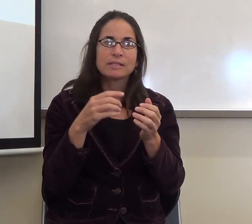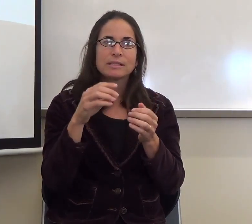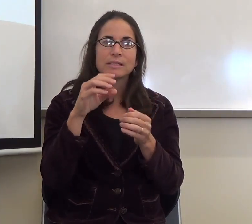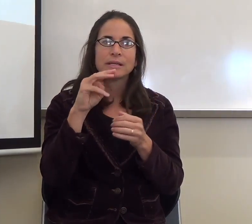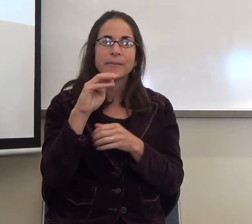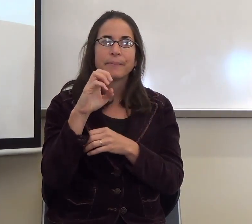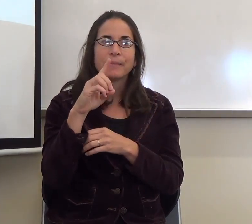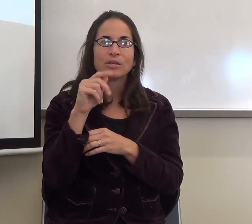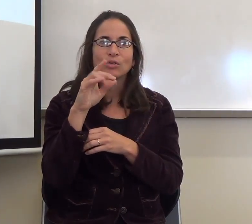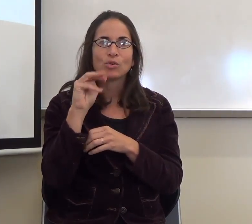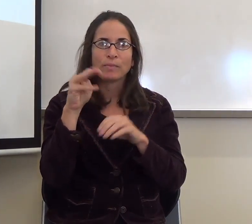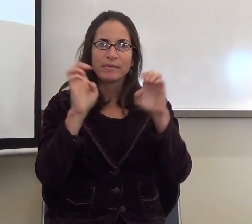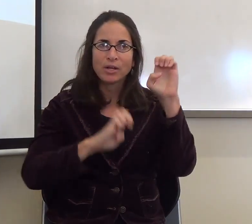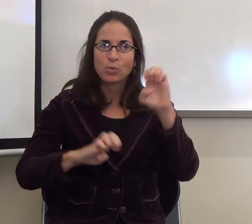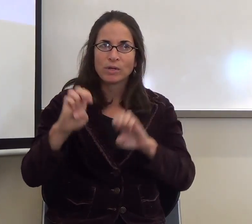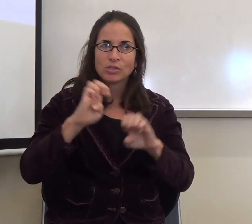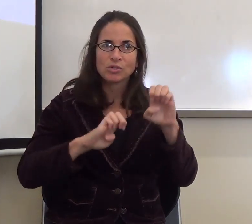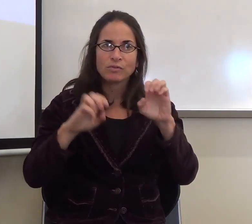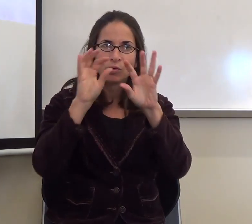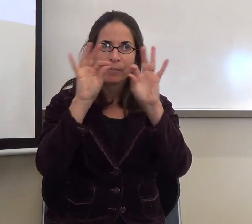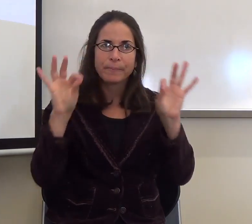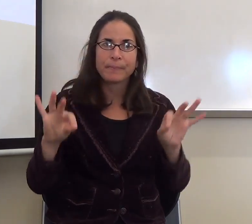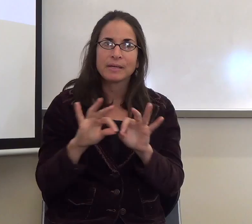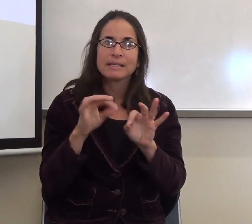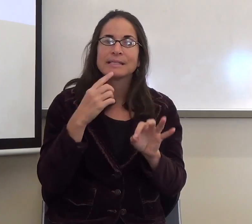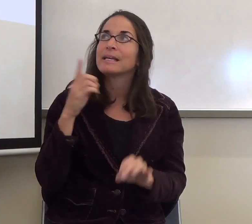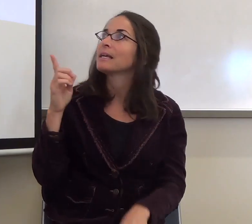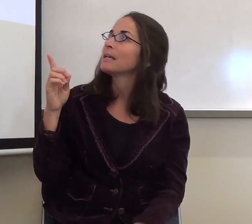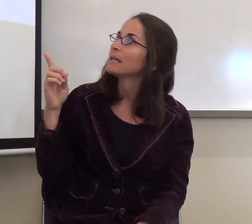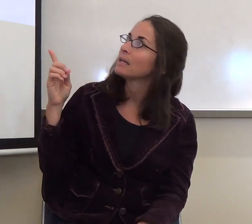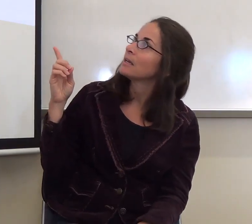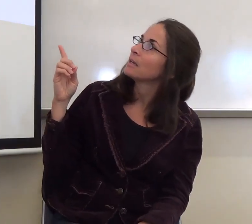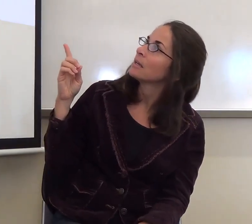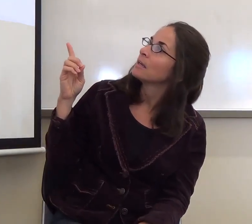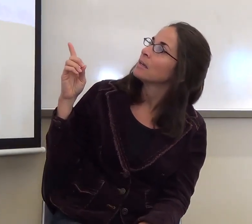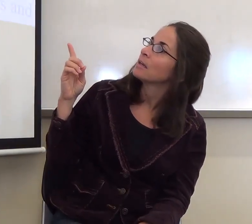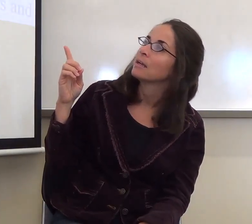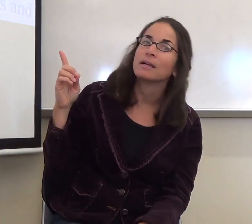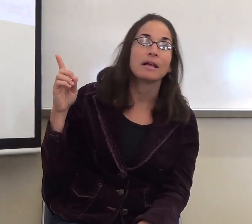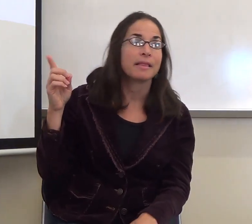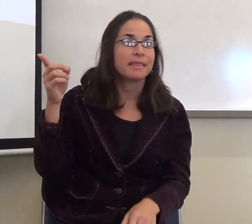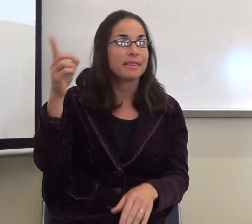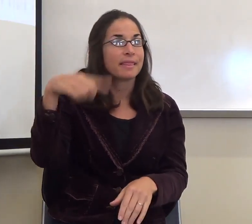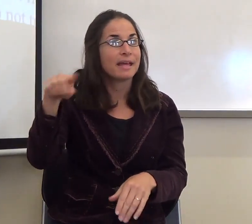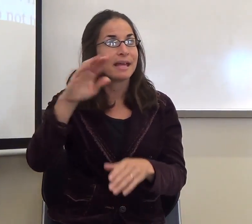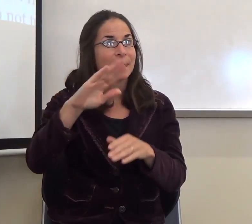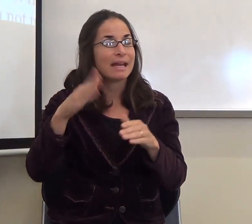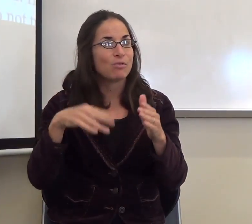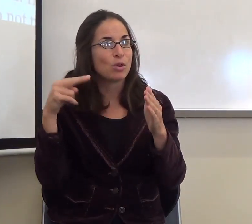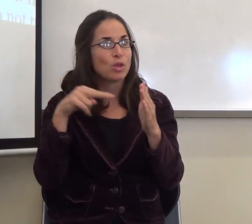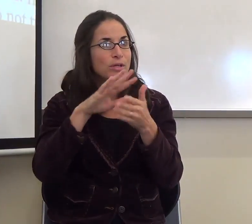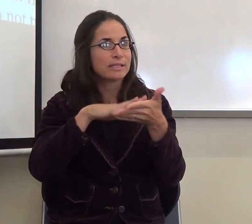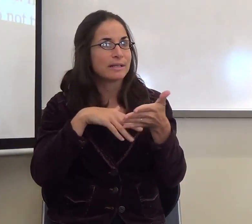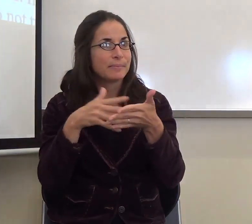evaluation that said, no, you didn't look at the syllabus before and after class every